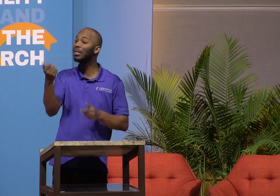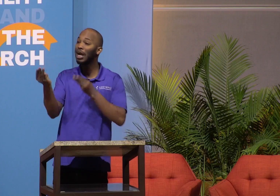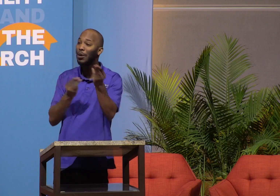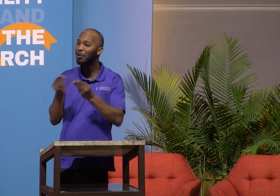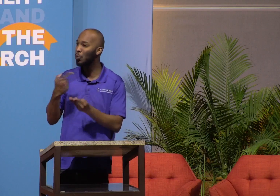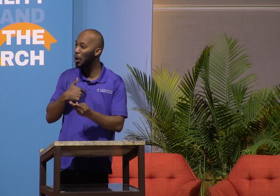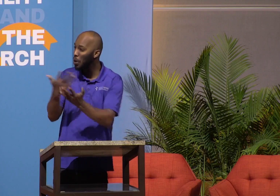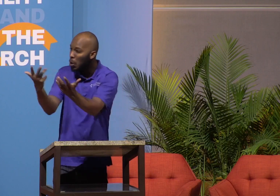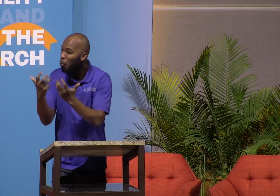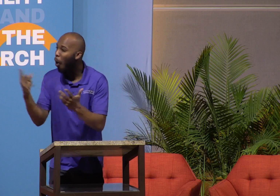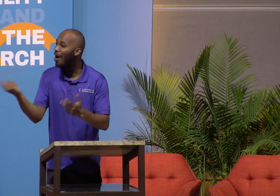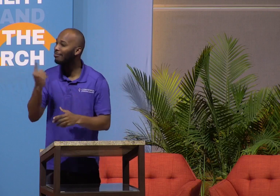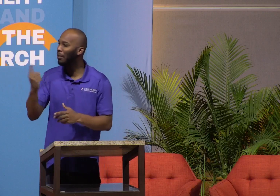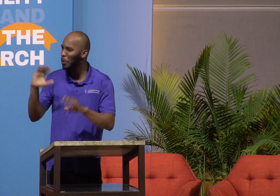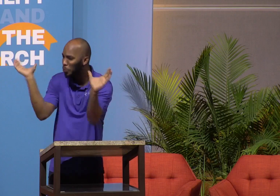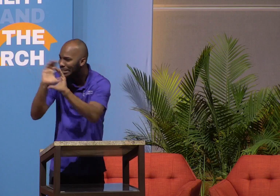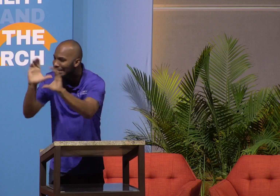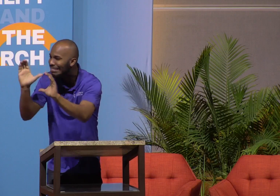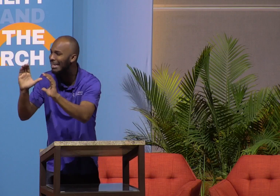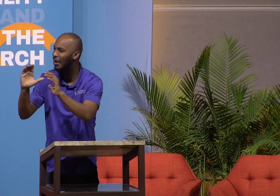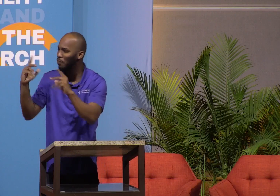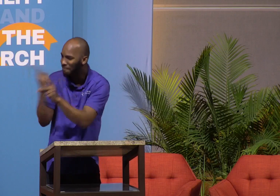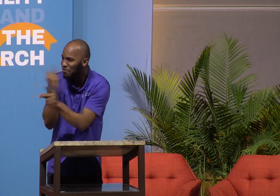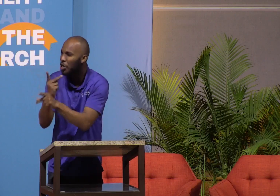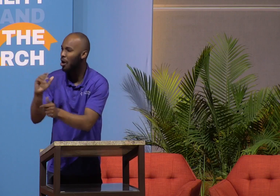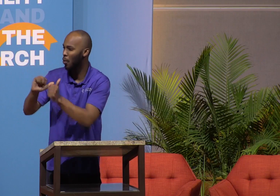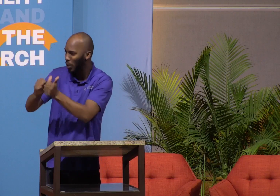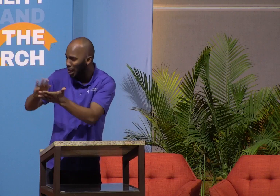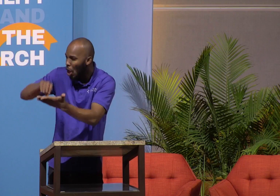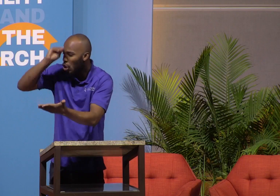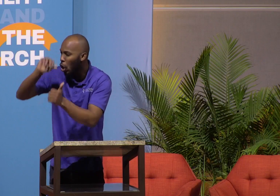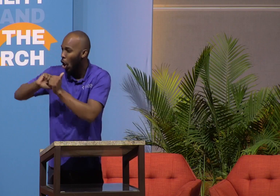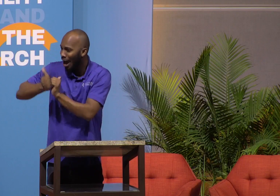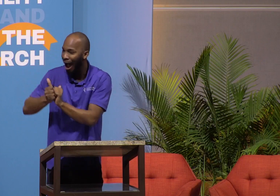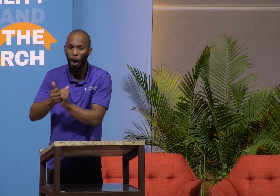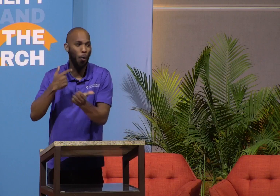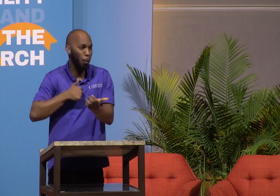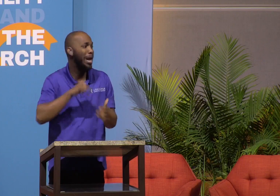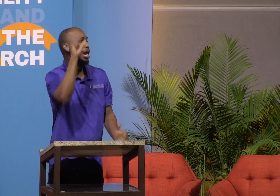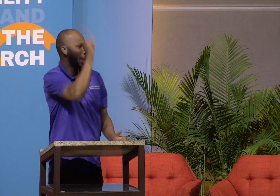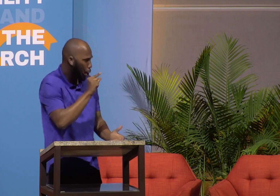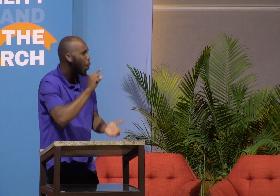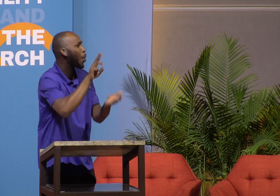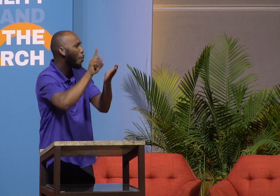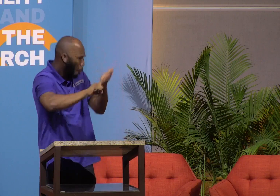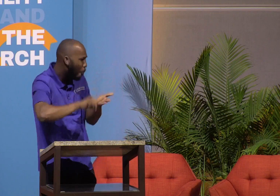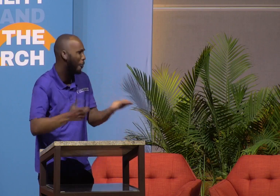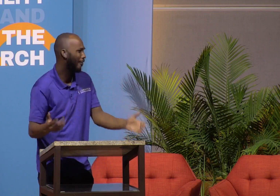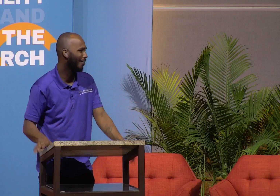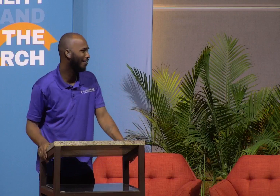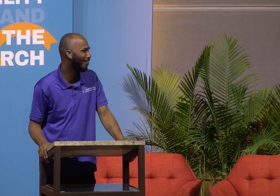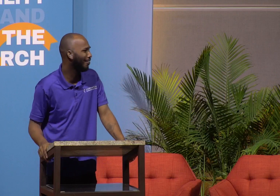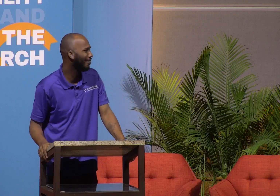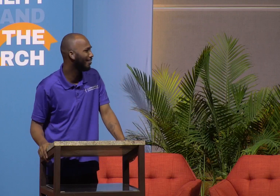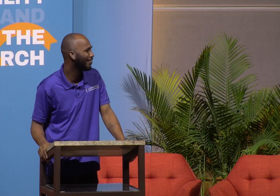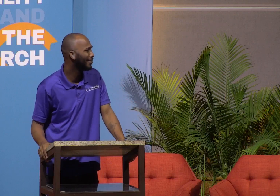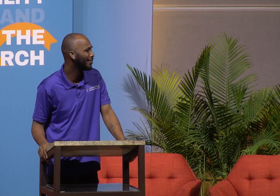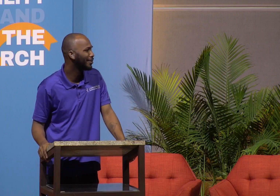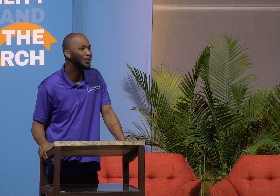on staff, but we can be aggressive in ministry. We can look and we can take the time on how to research.